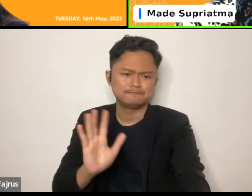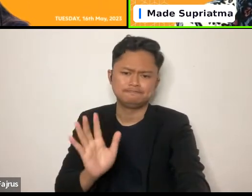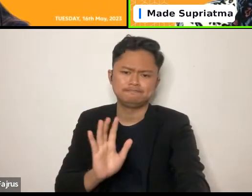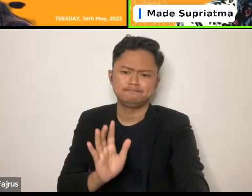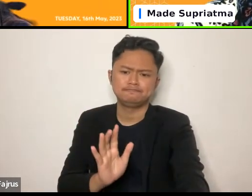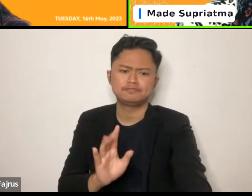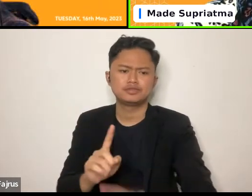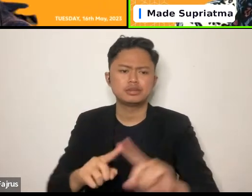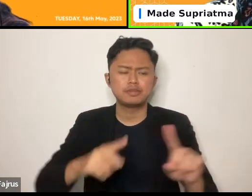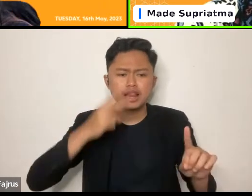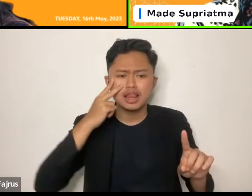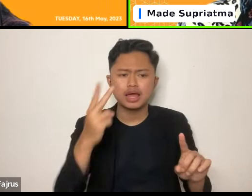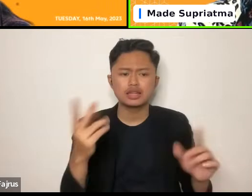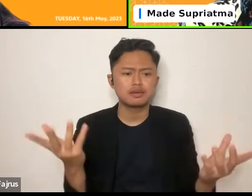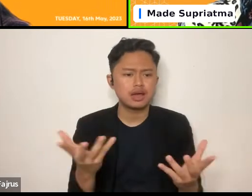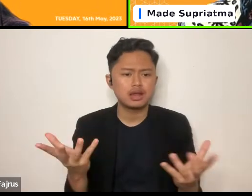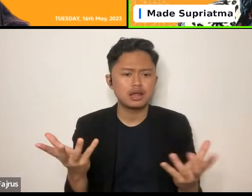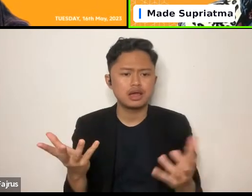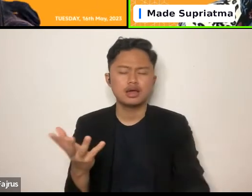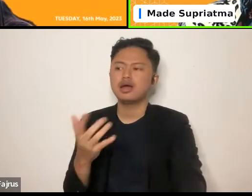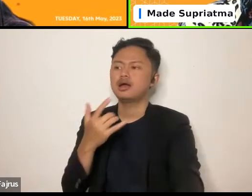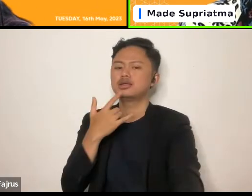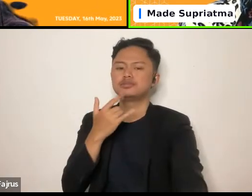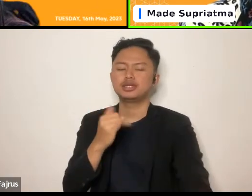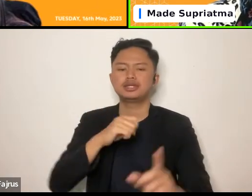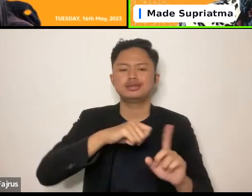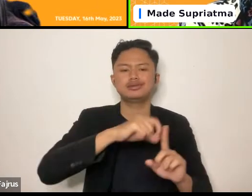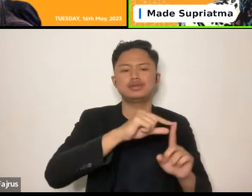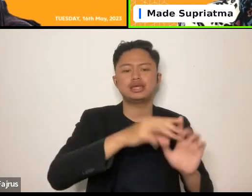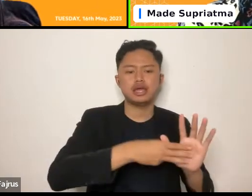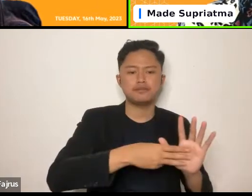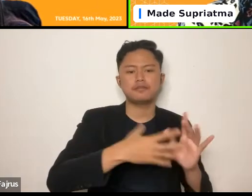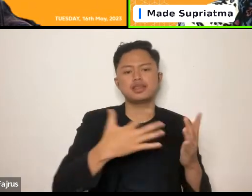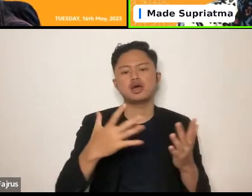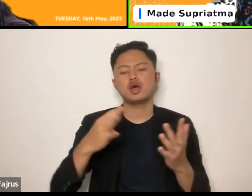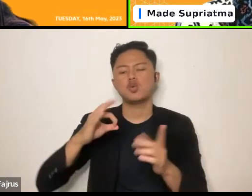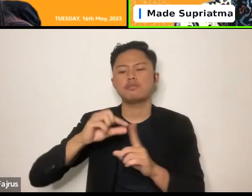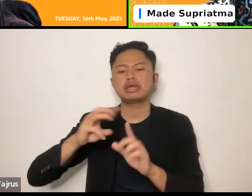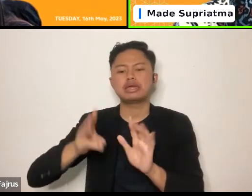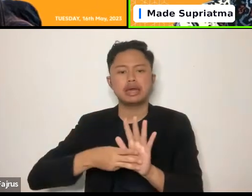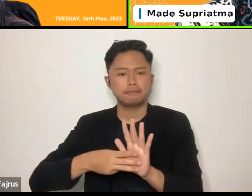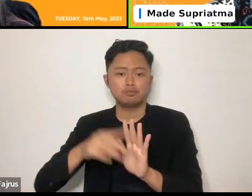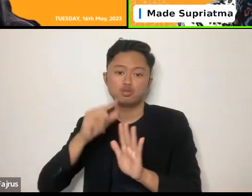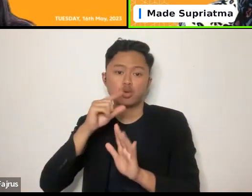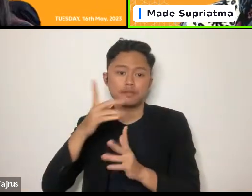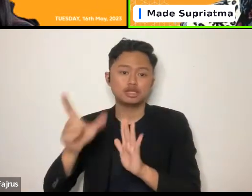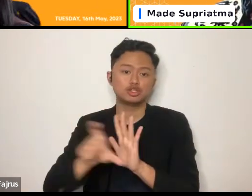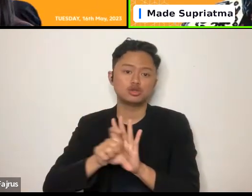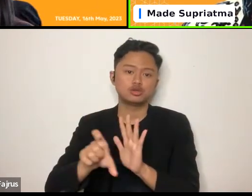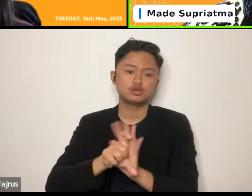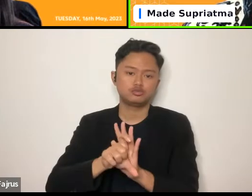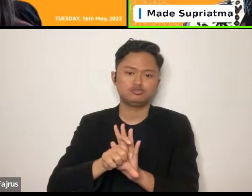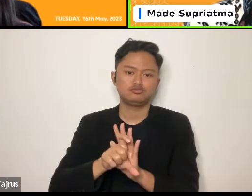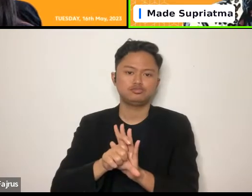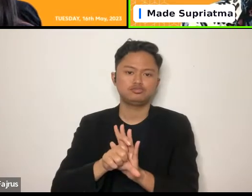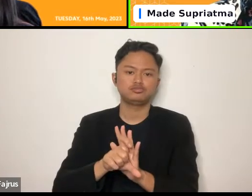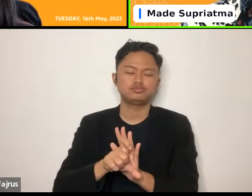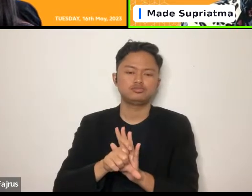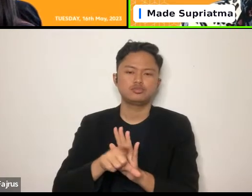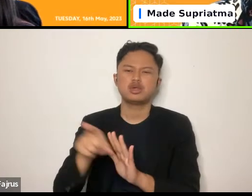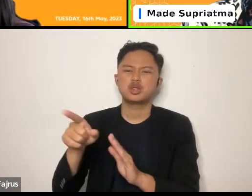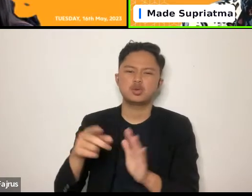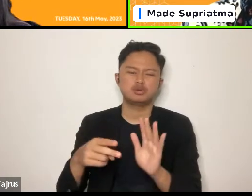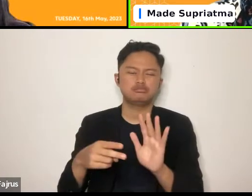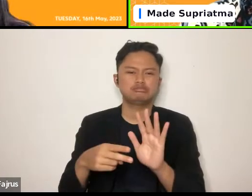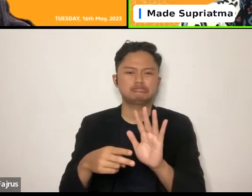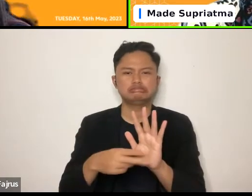at the TPN, OPM, for example, the National Liberation Army of